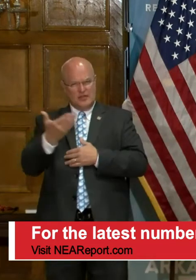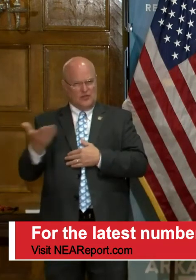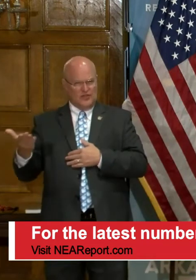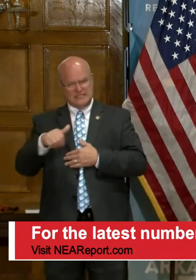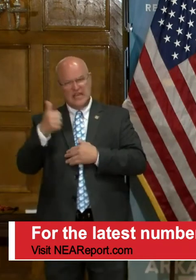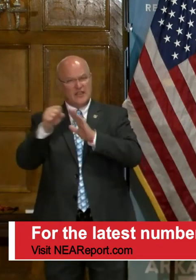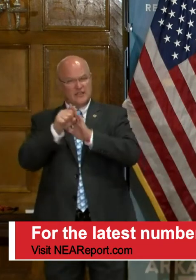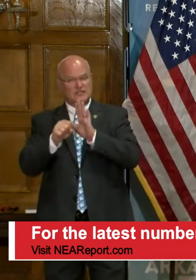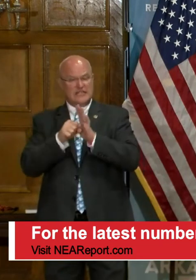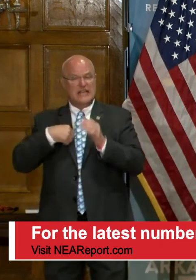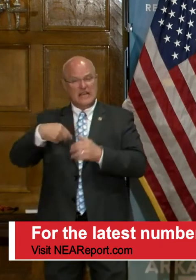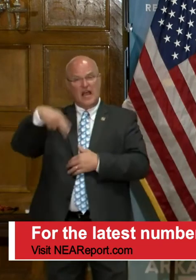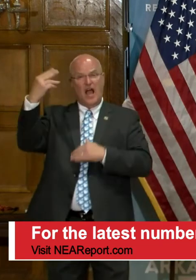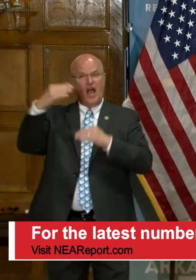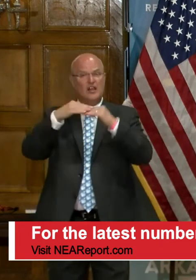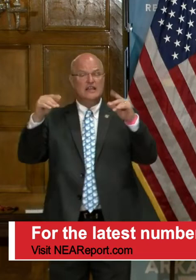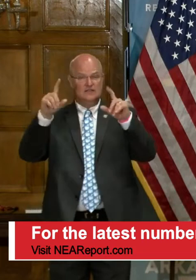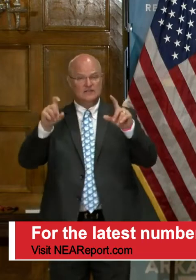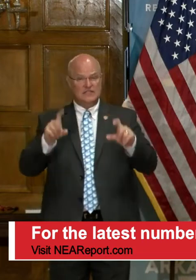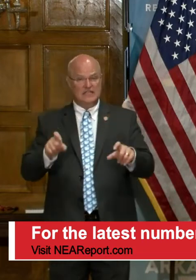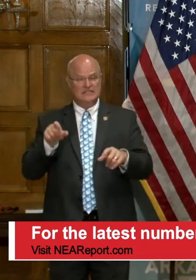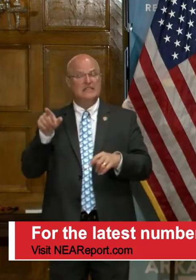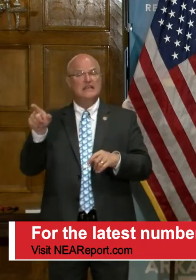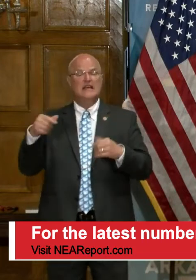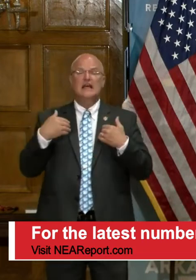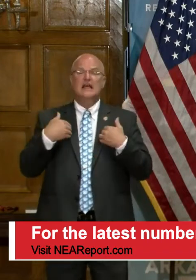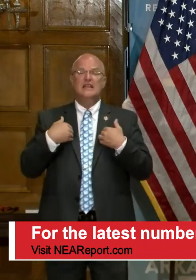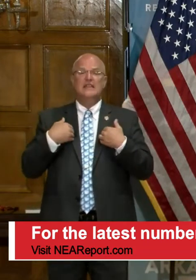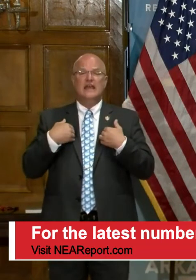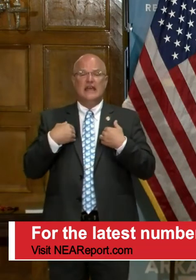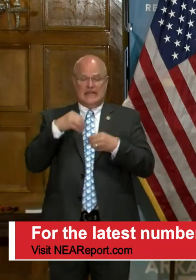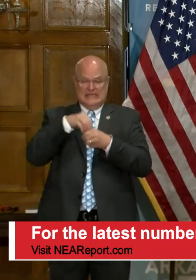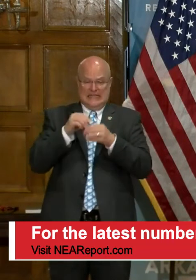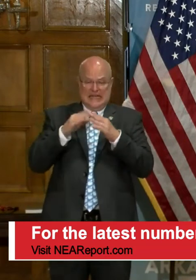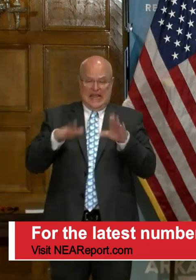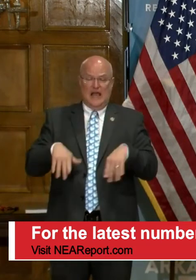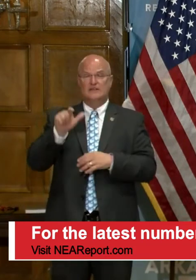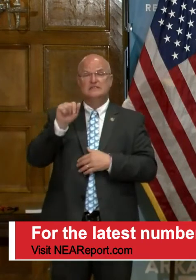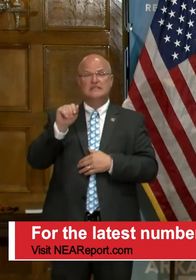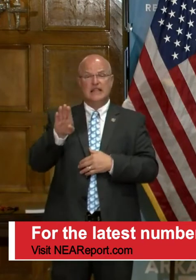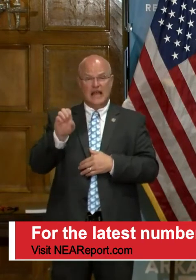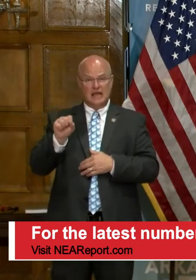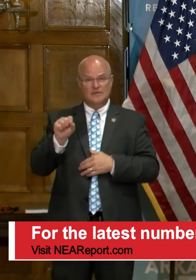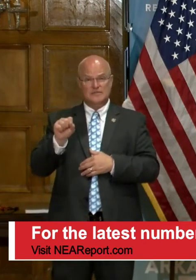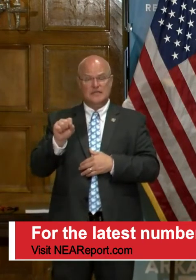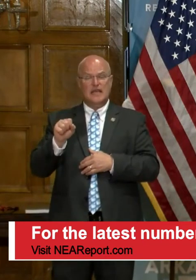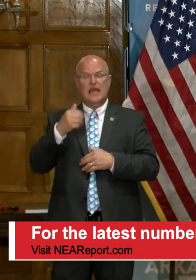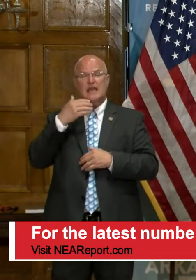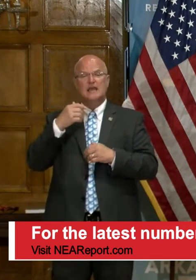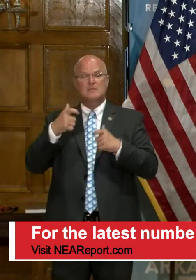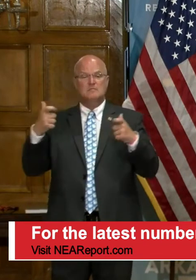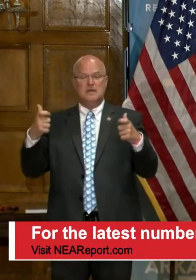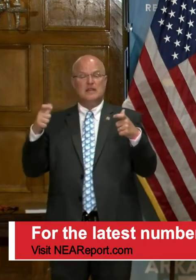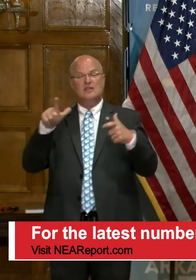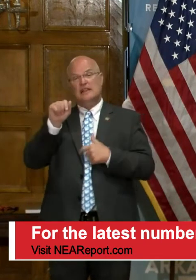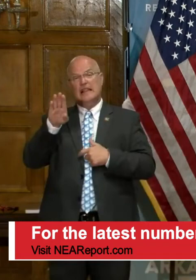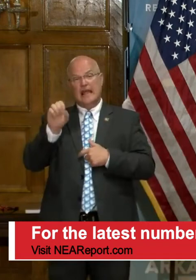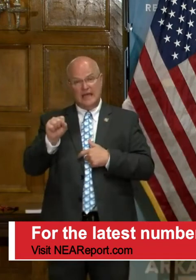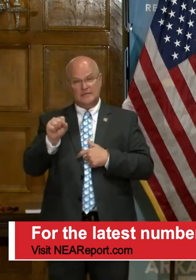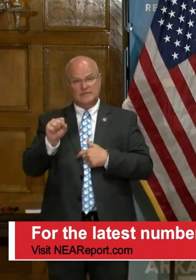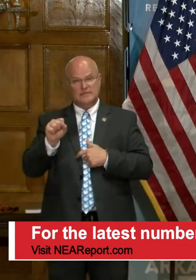in some states that had a higher level of testing. They had in-house labs and a greater lab capability within the